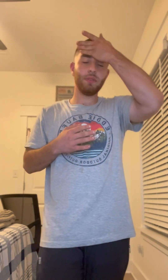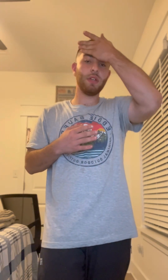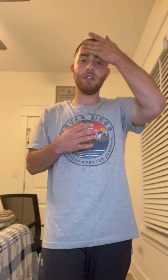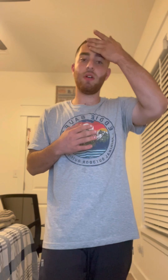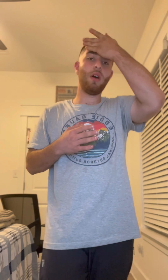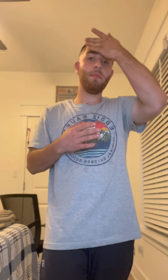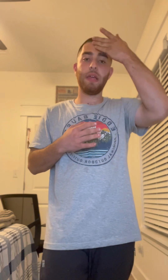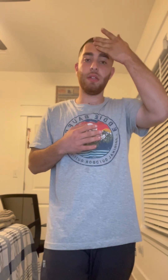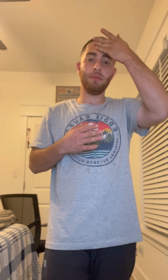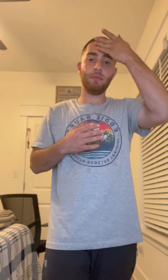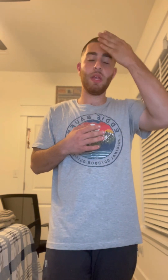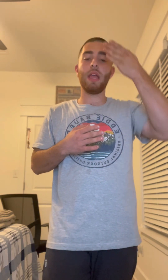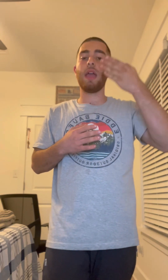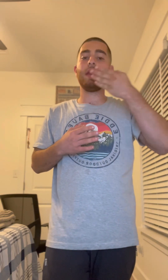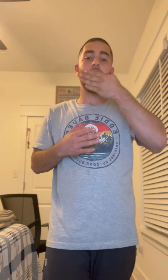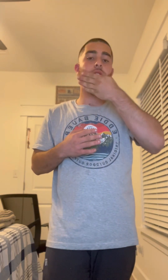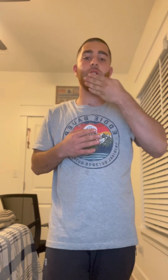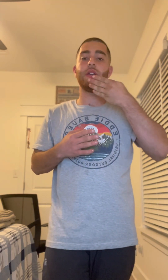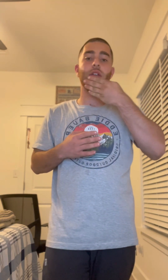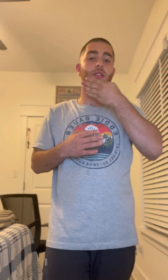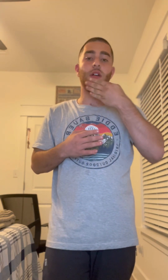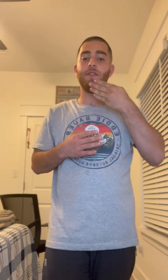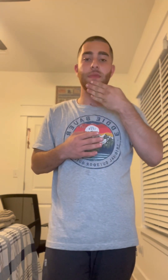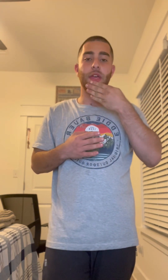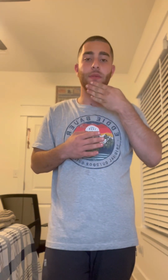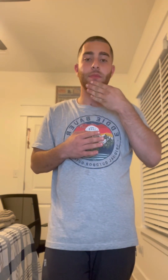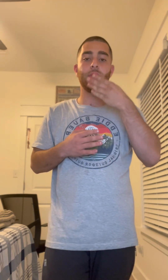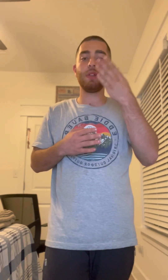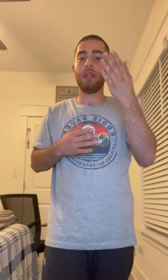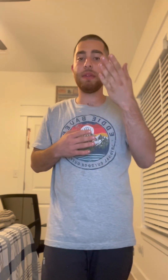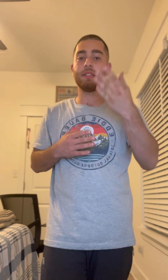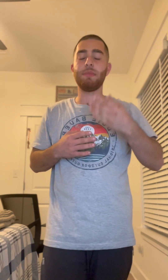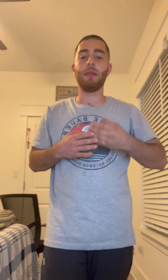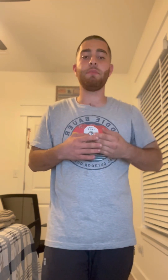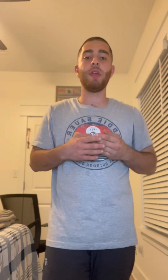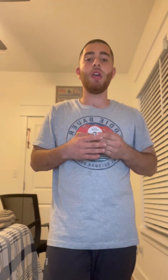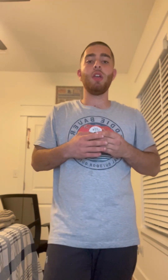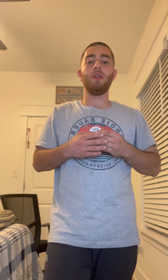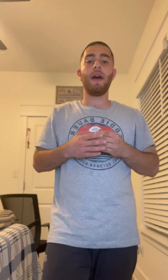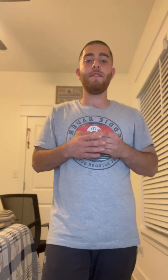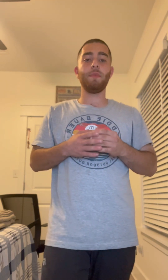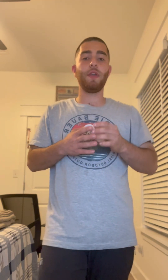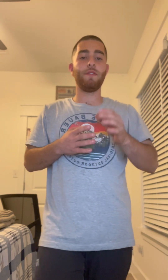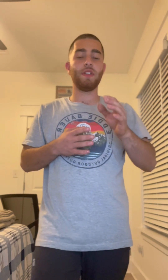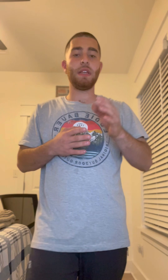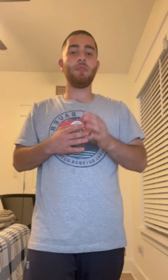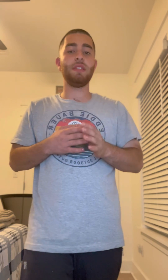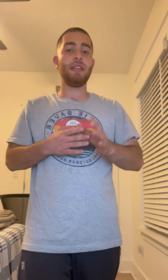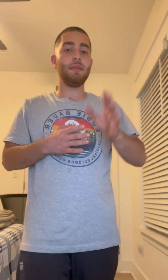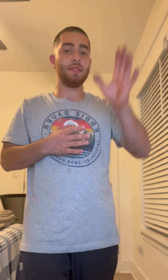is all male and here is all female. Let me explain. You have up here, for example, the same